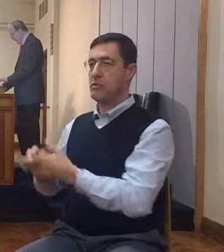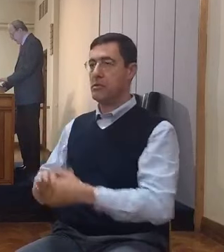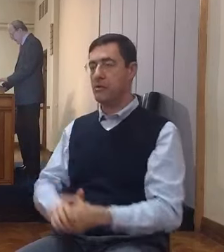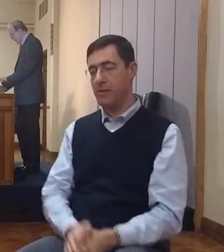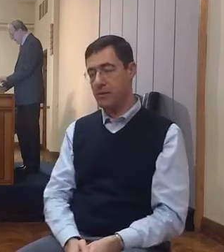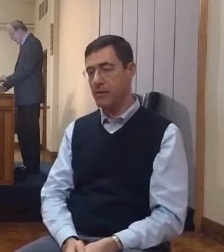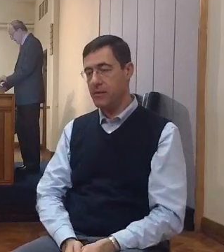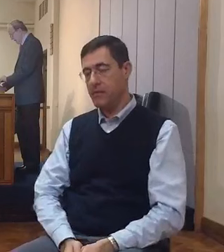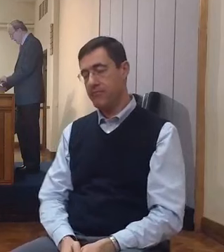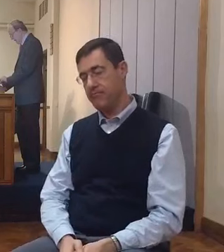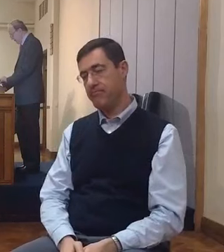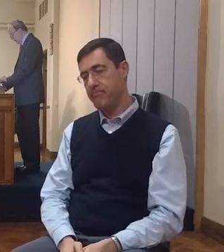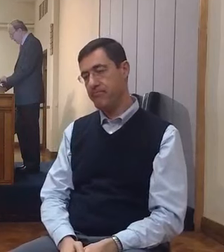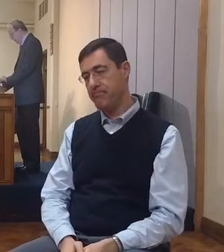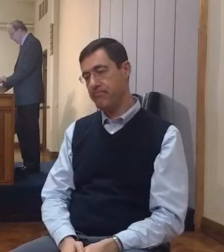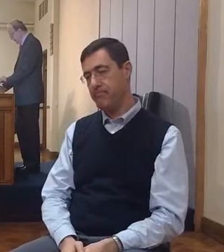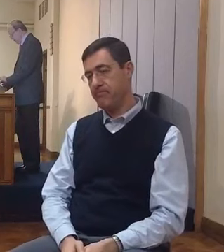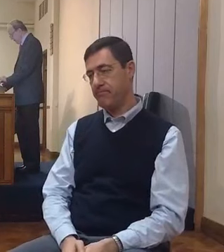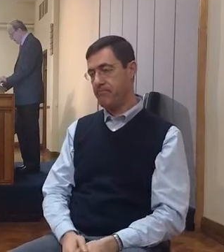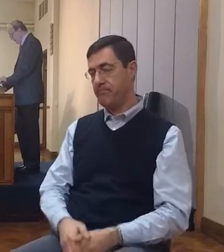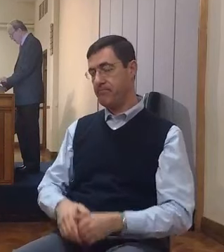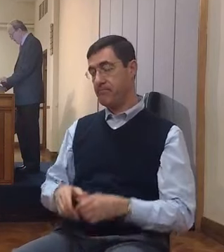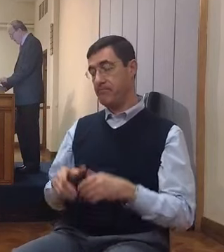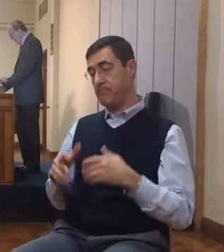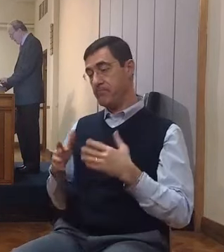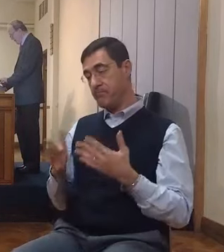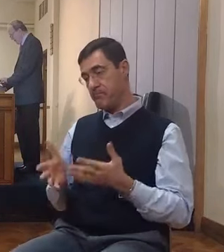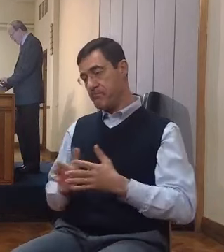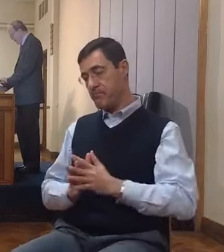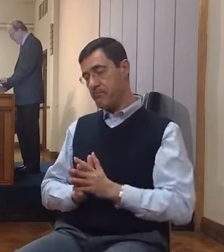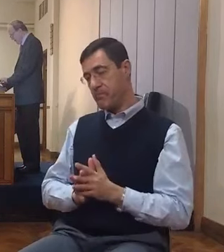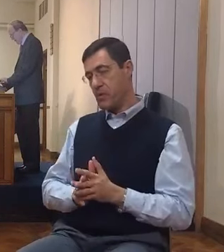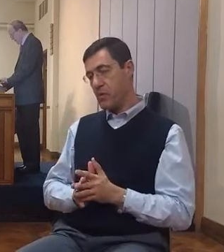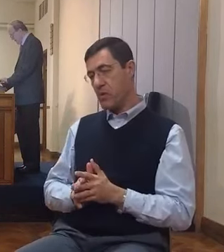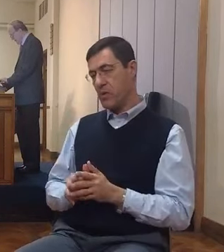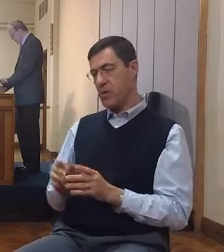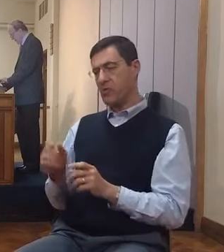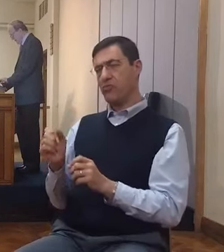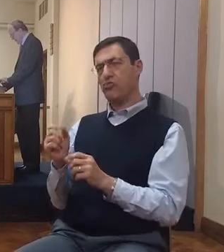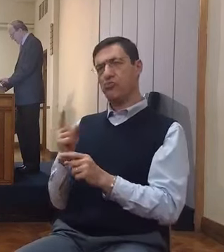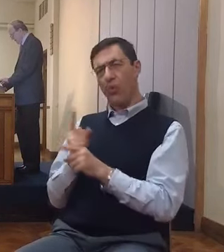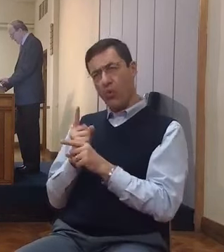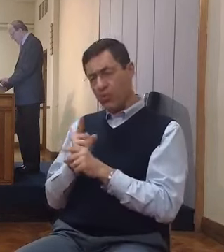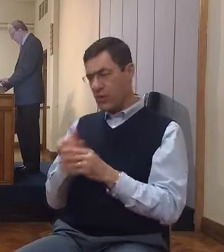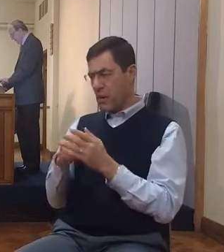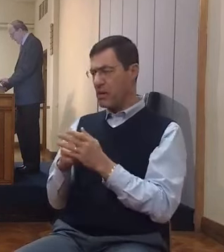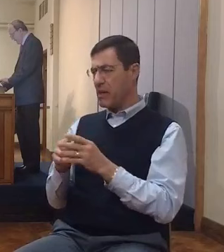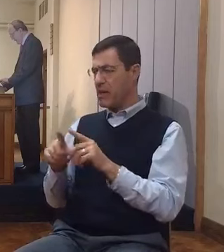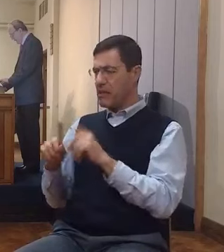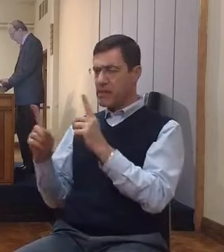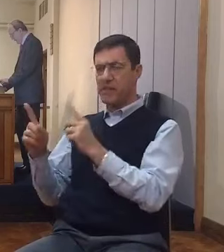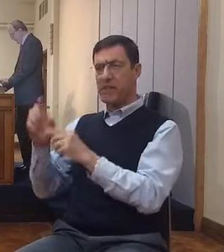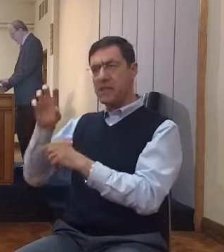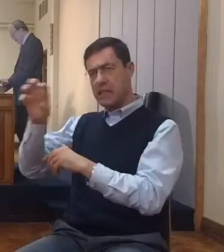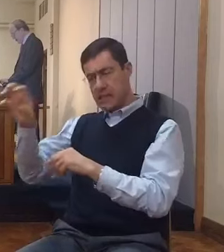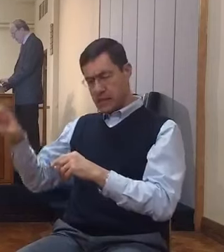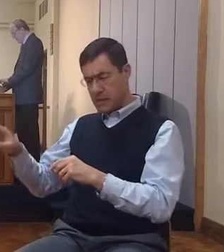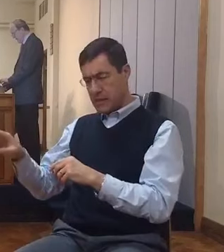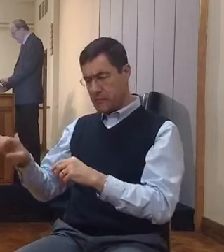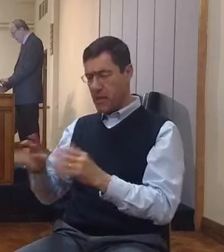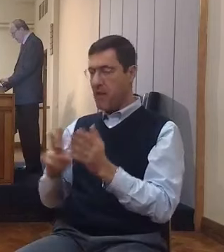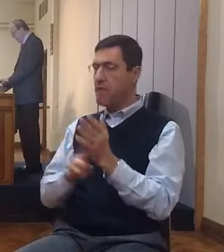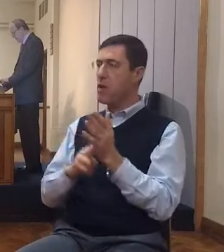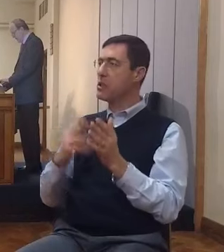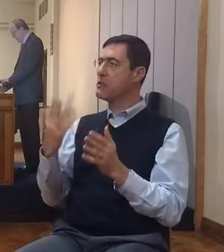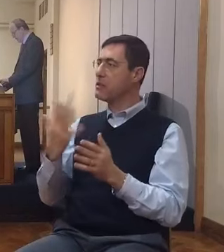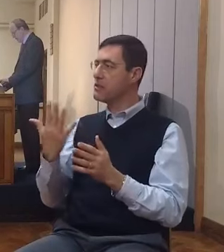there's a digression into the cities on their mounds. But verse 15, as the Lord